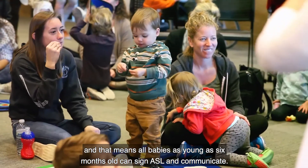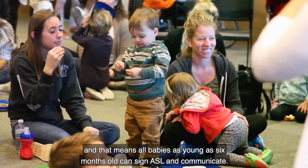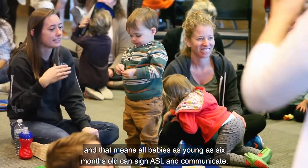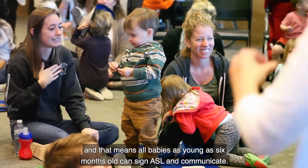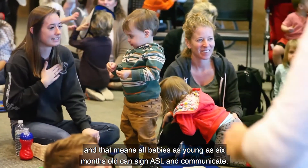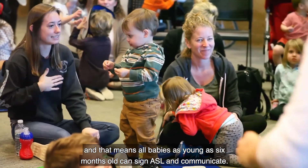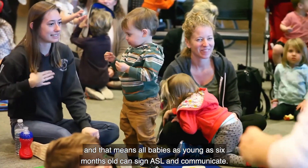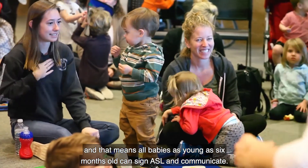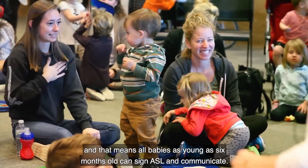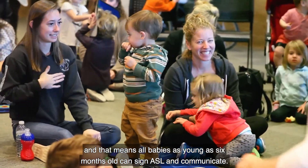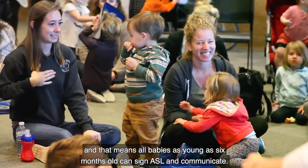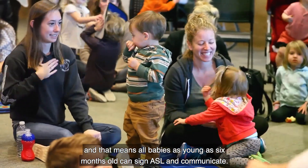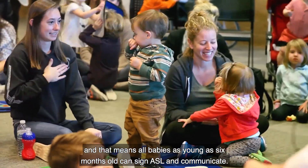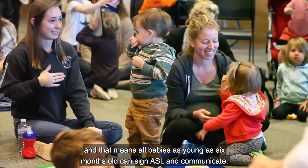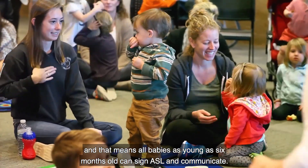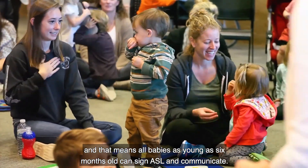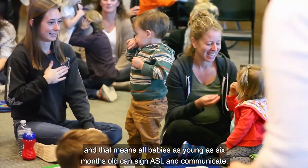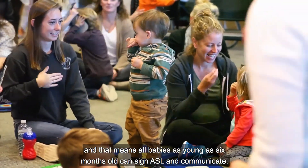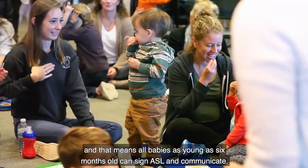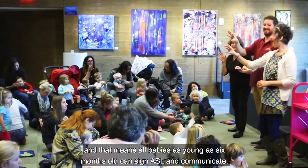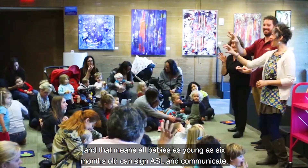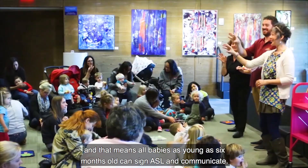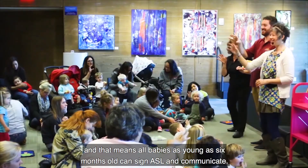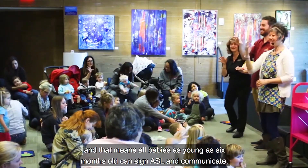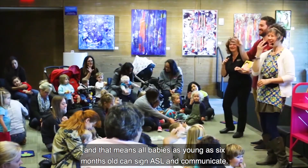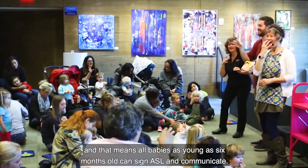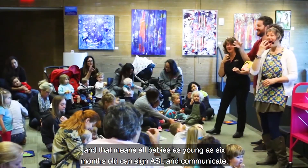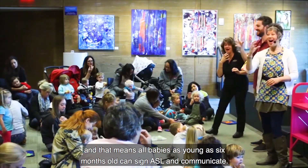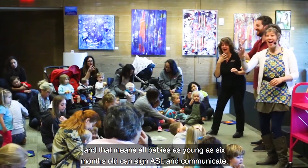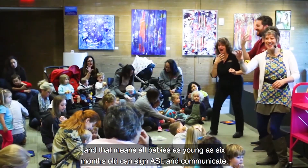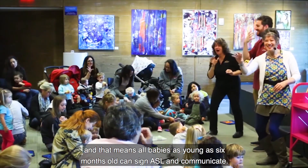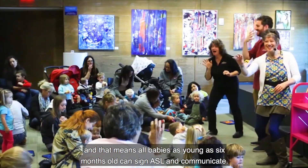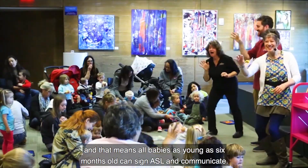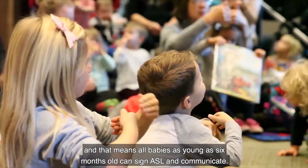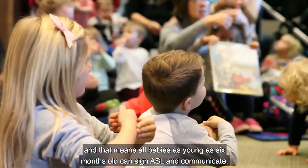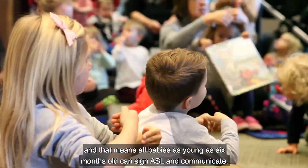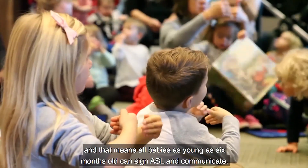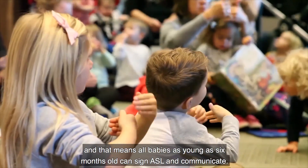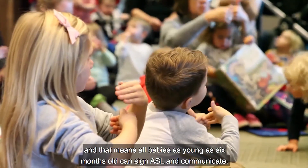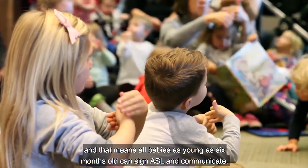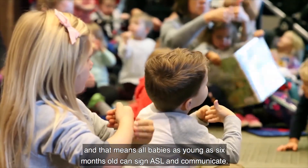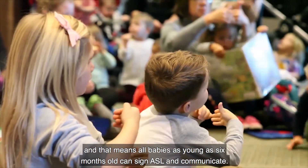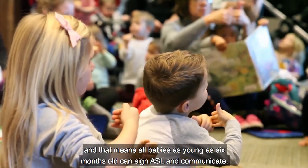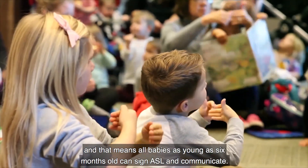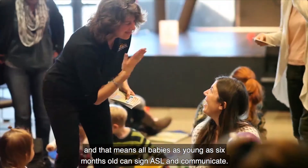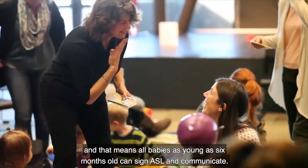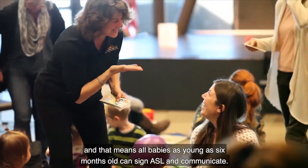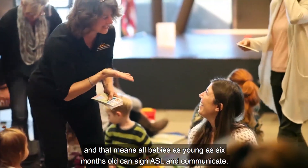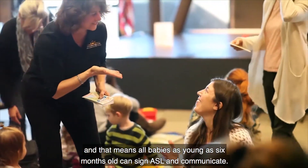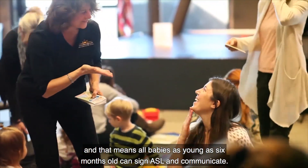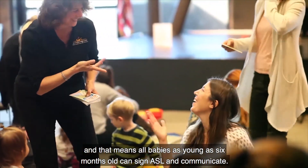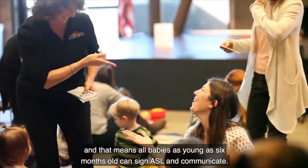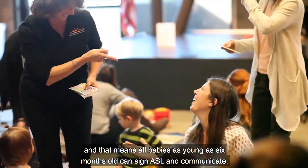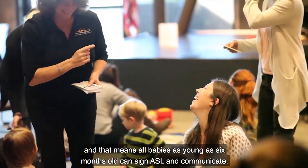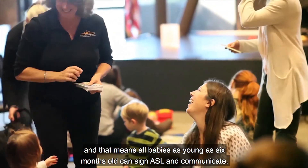And that means all babies, as young as 6 months old, can sign ASL and communicate.